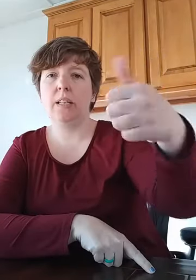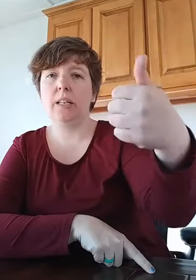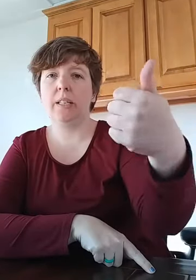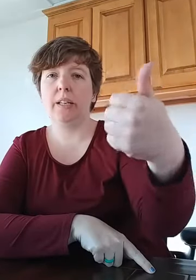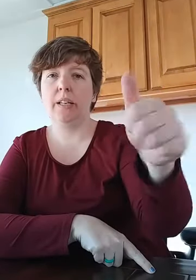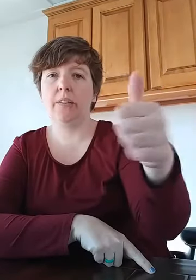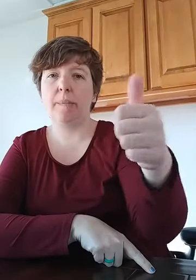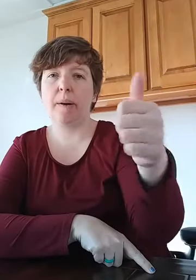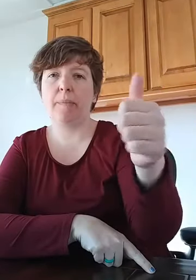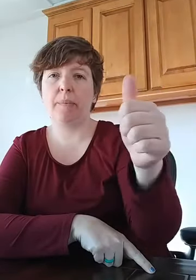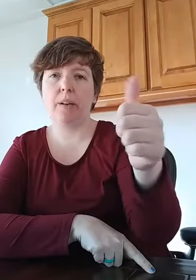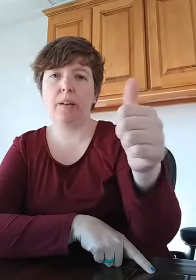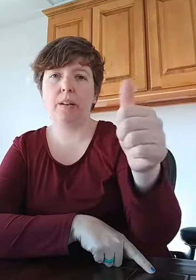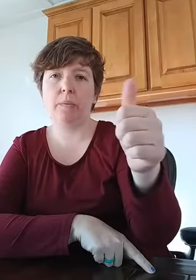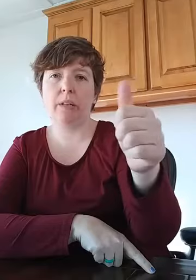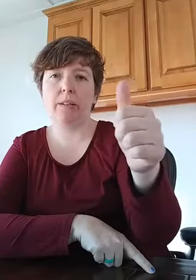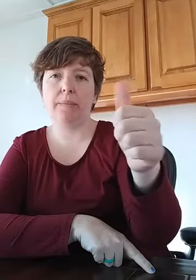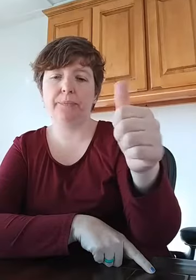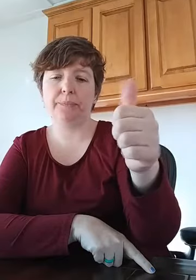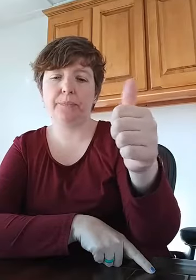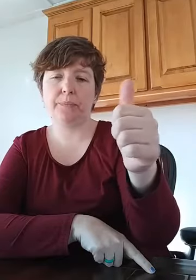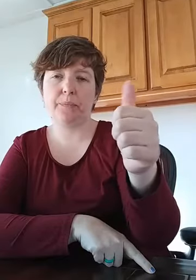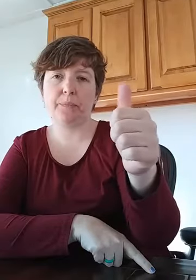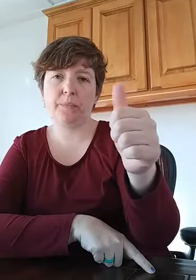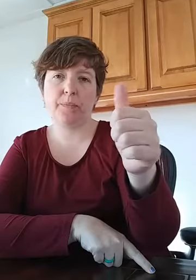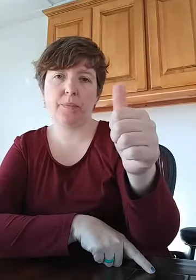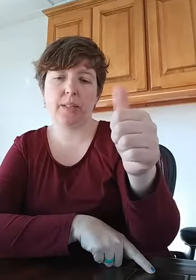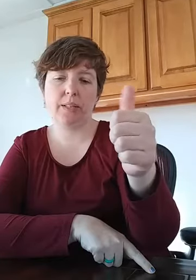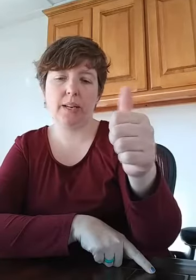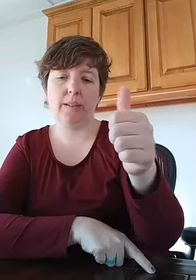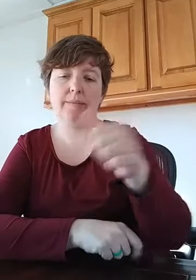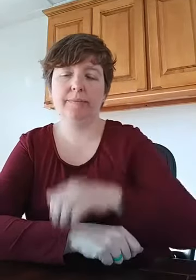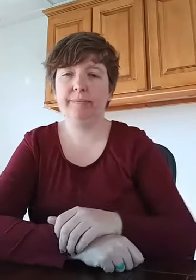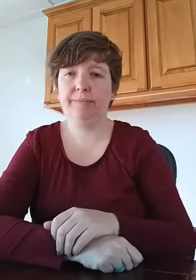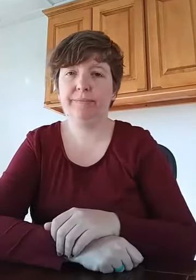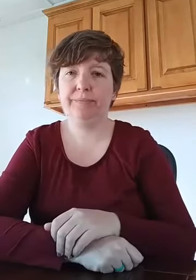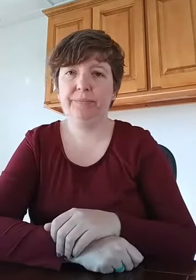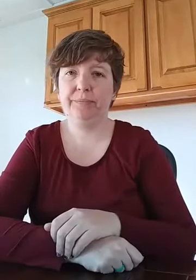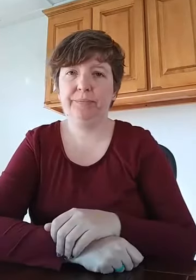and 10. Thumb up and you wiggle it. 10.